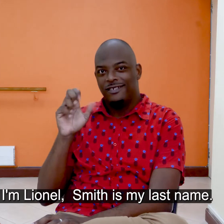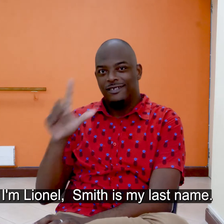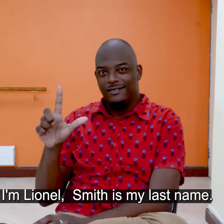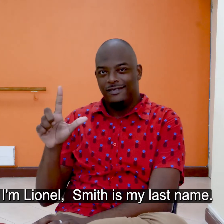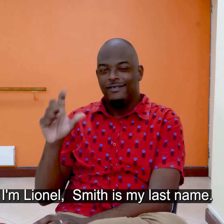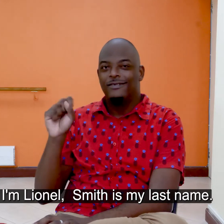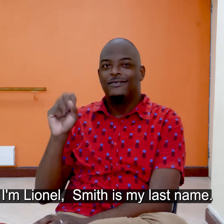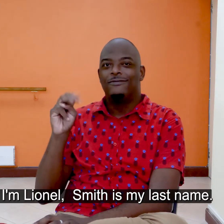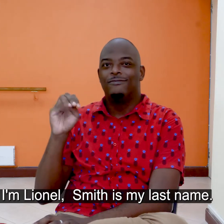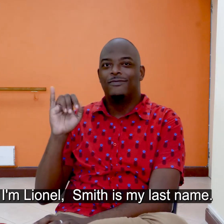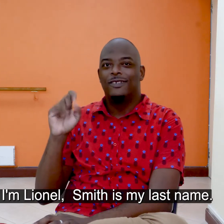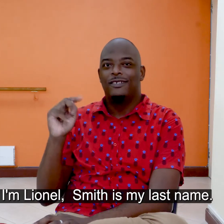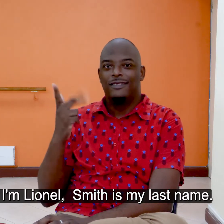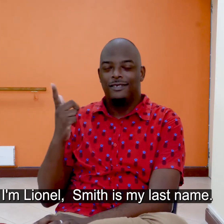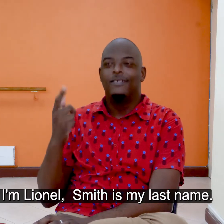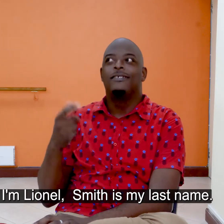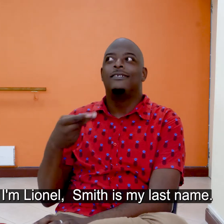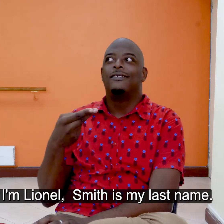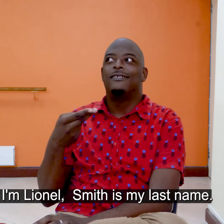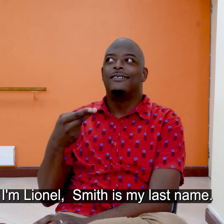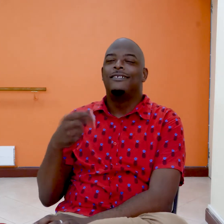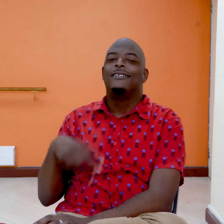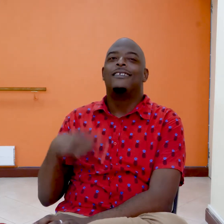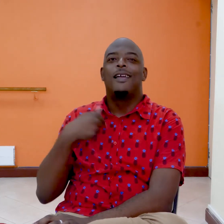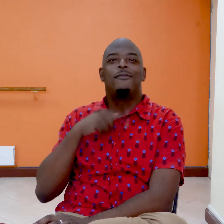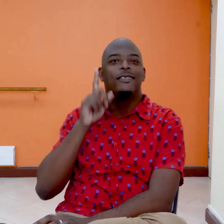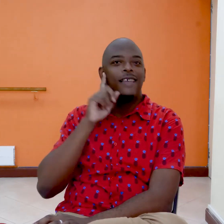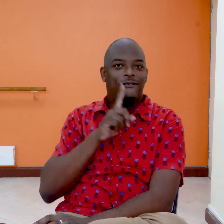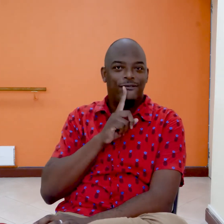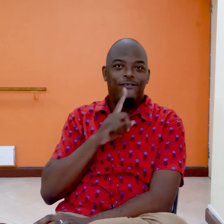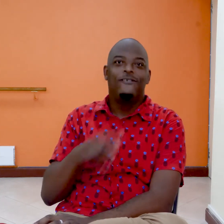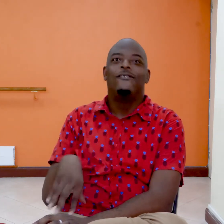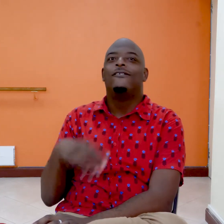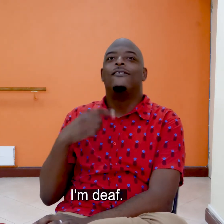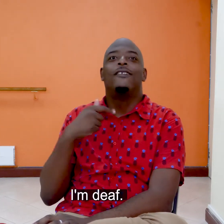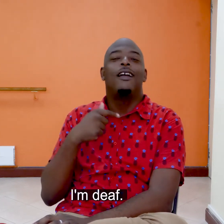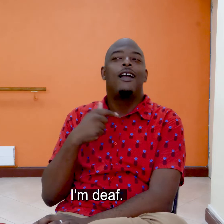Lionel. Smith is my last name. I'm deaf.